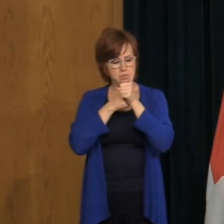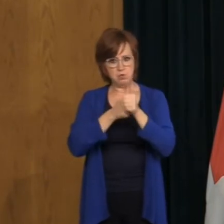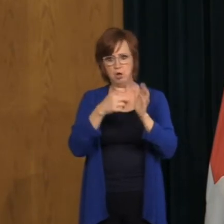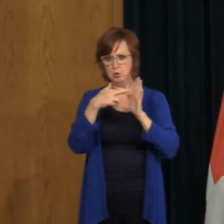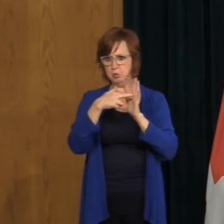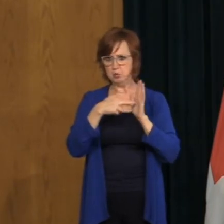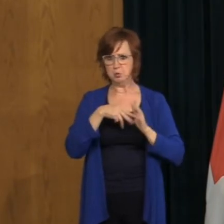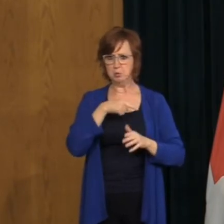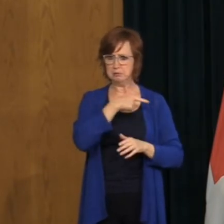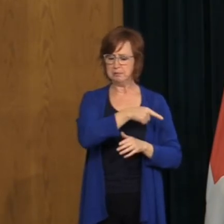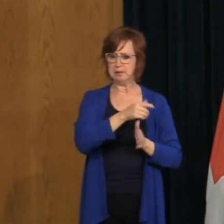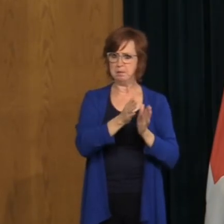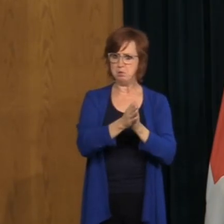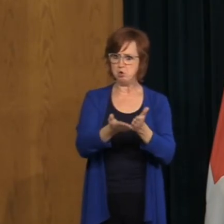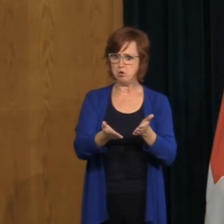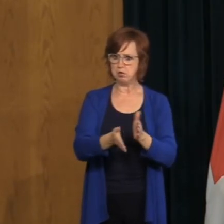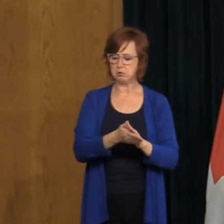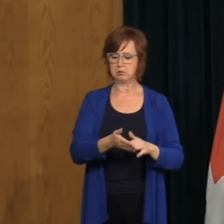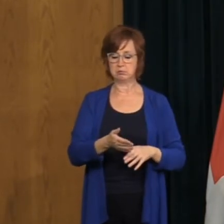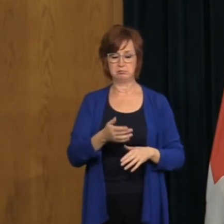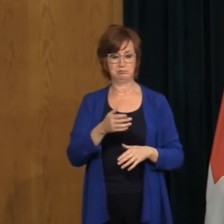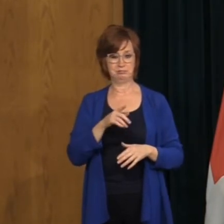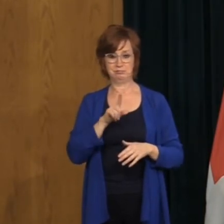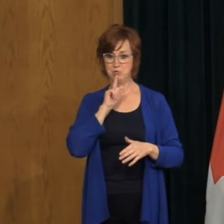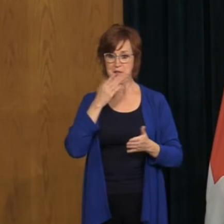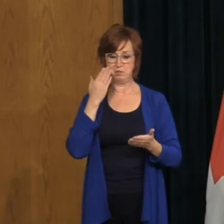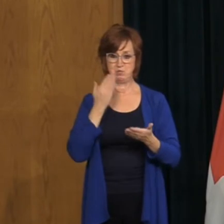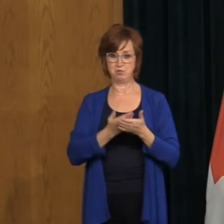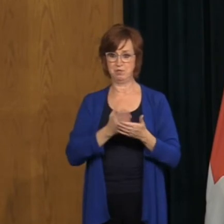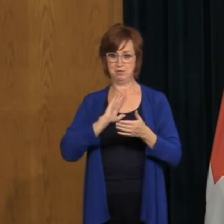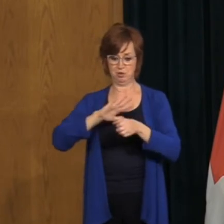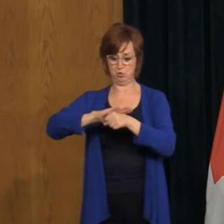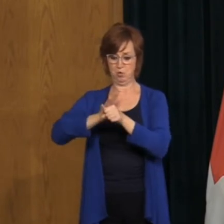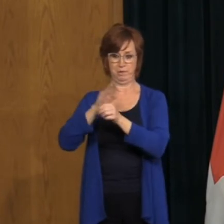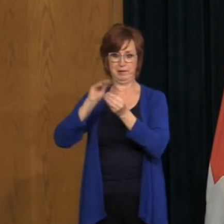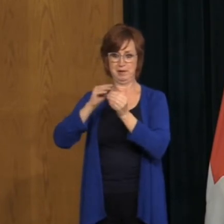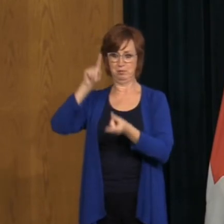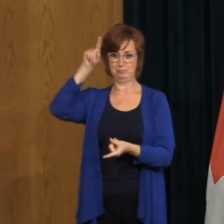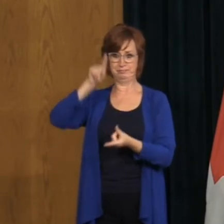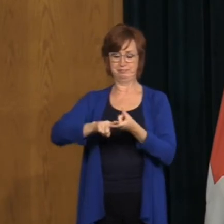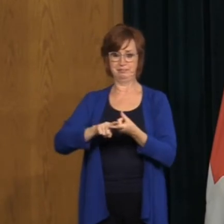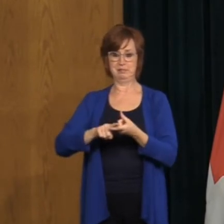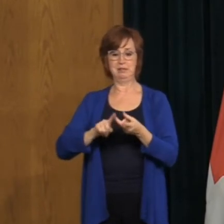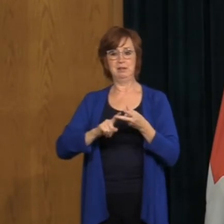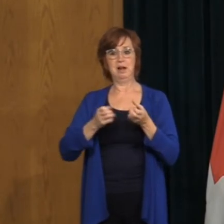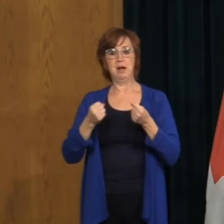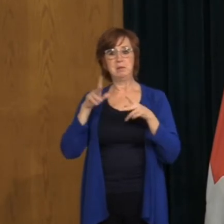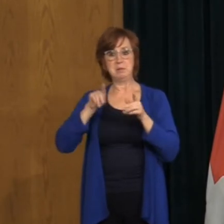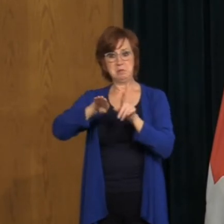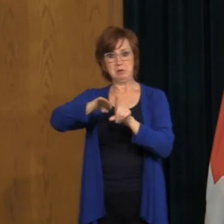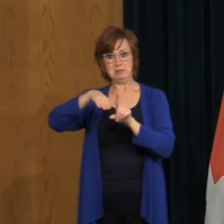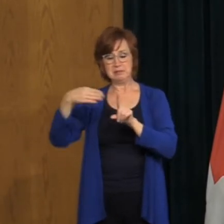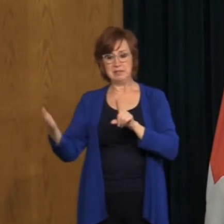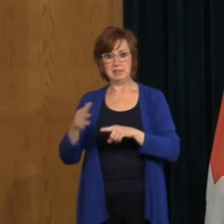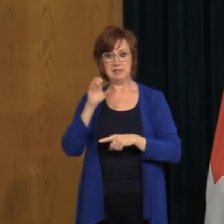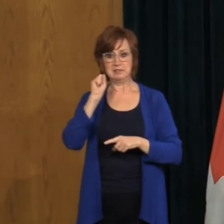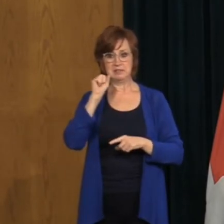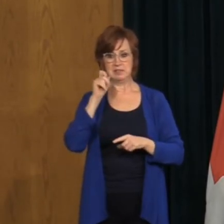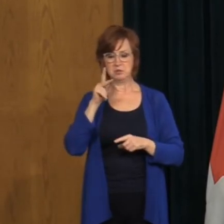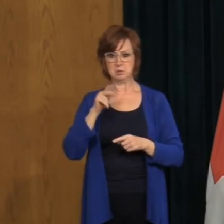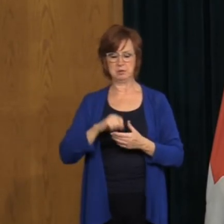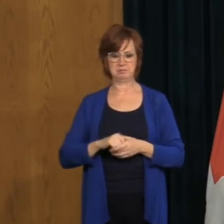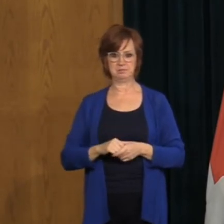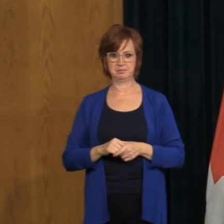doing a very good job, and that is showing in our numbers. In particular, our numbers of fatalities here in Saskatchewan